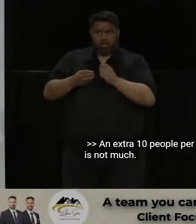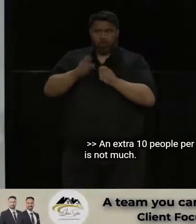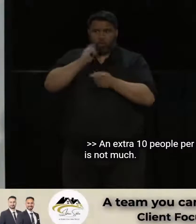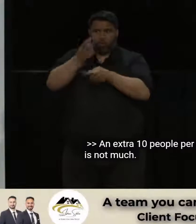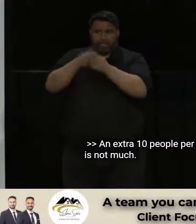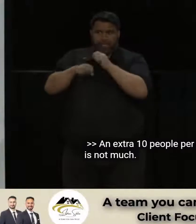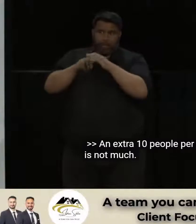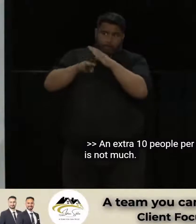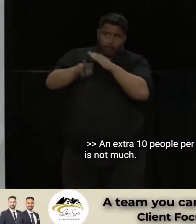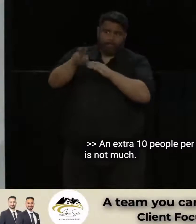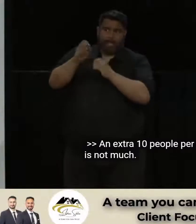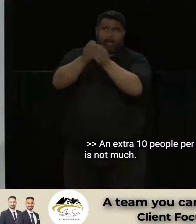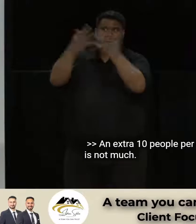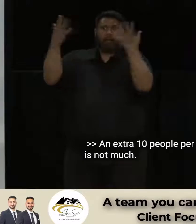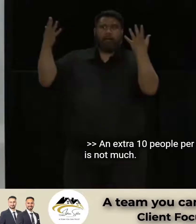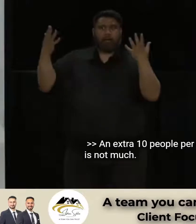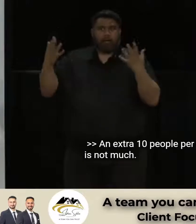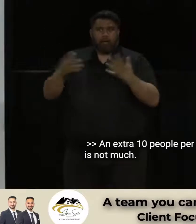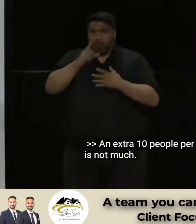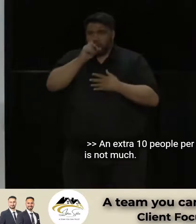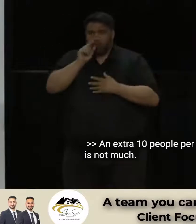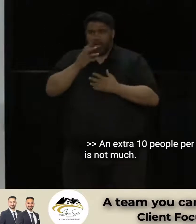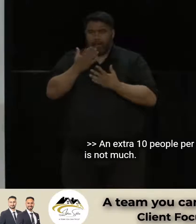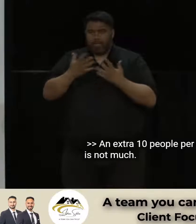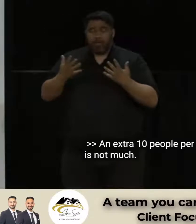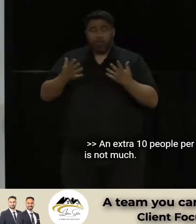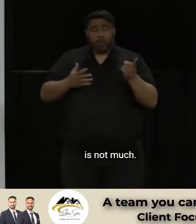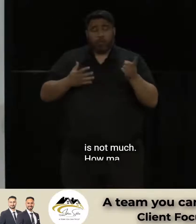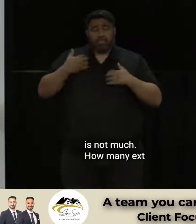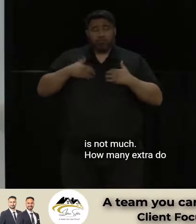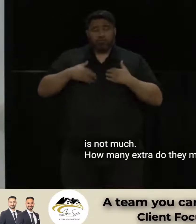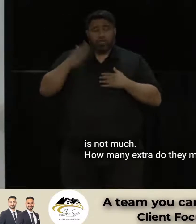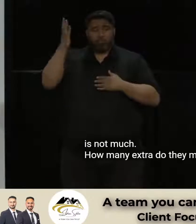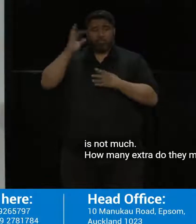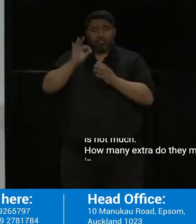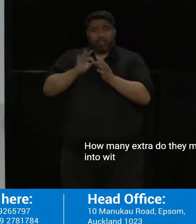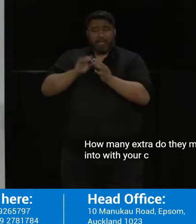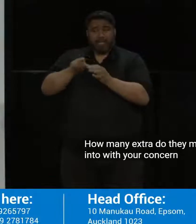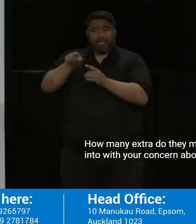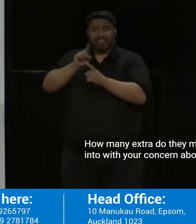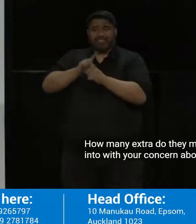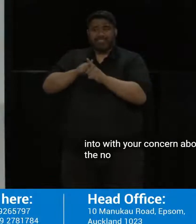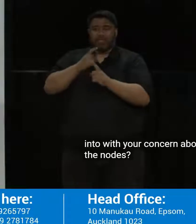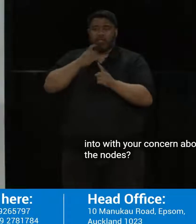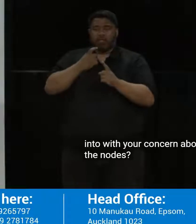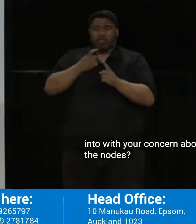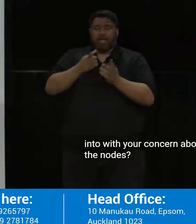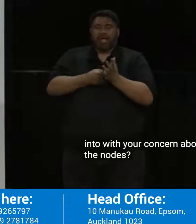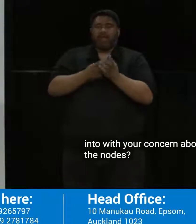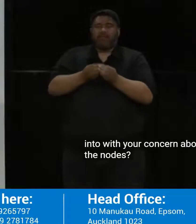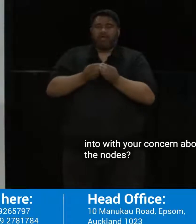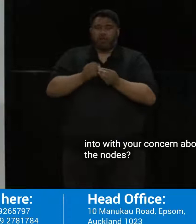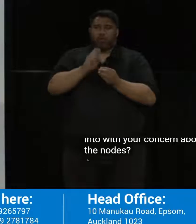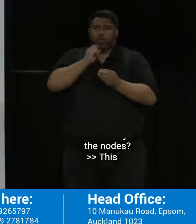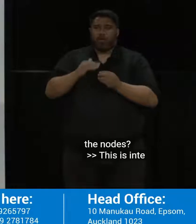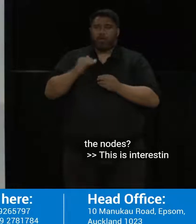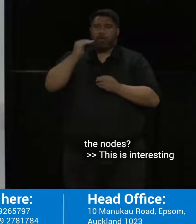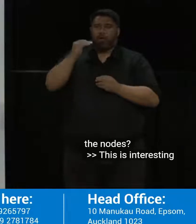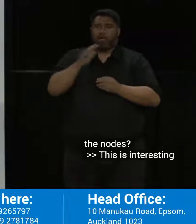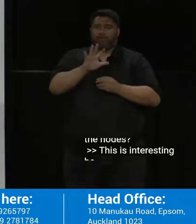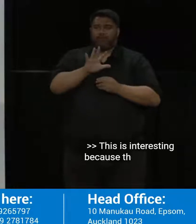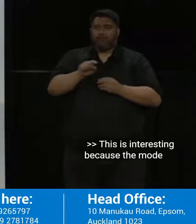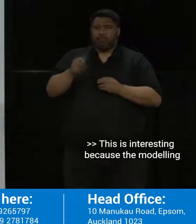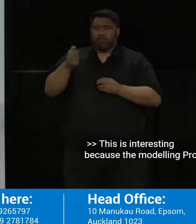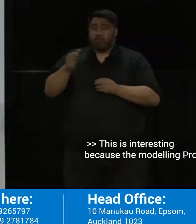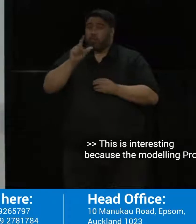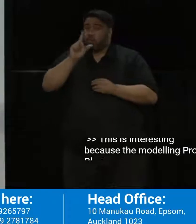quite interesting, because the modelling that Professor Blakely had done, actually, he was identified quite a high R value of around 5 or 6. That